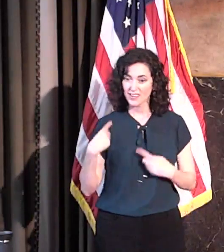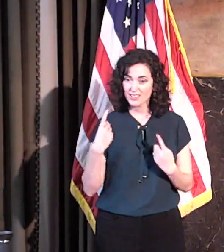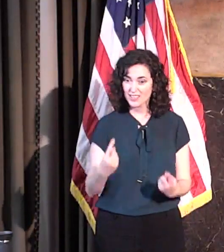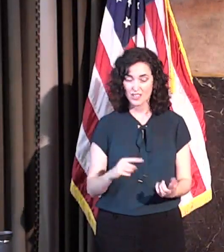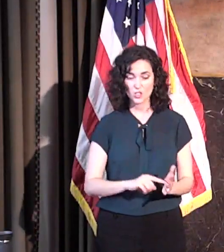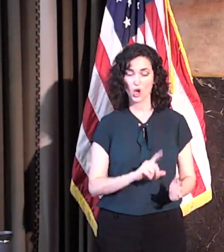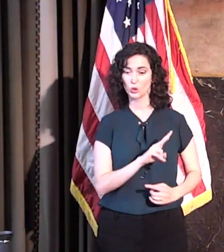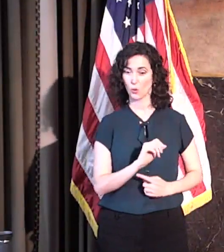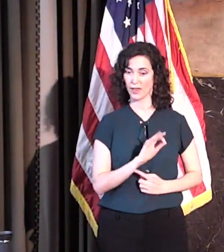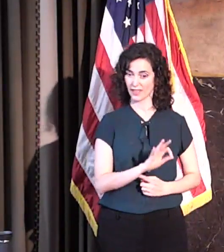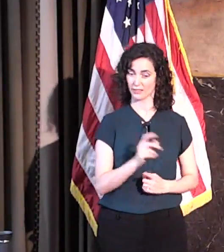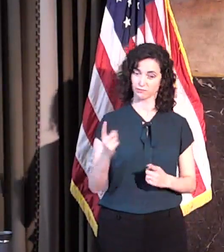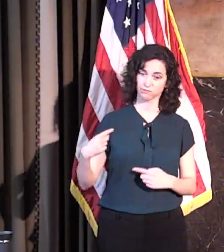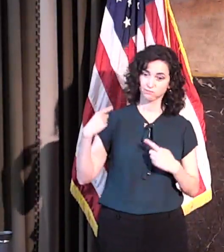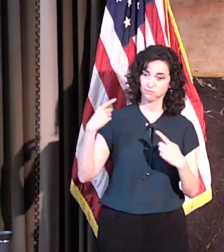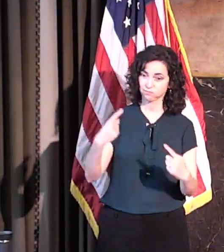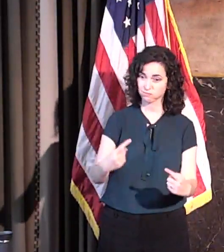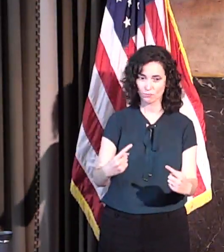2009.